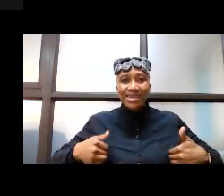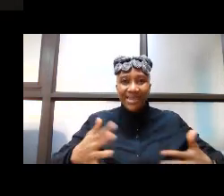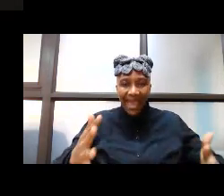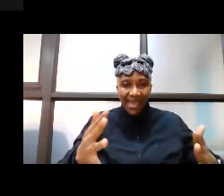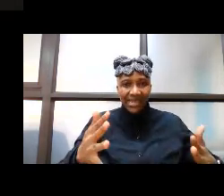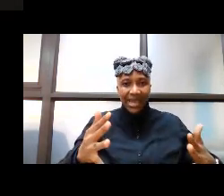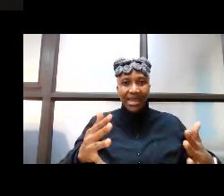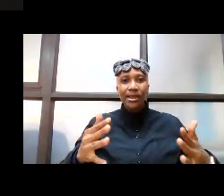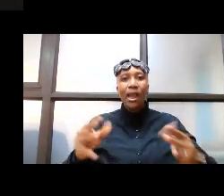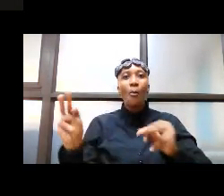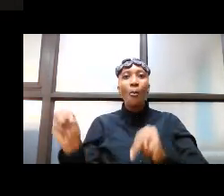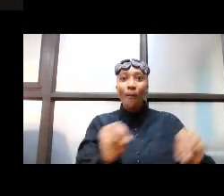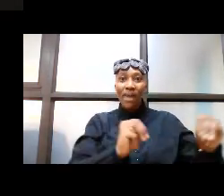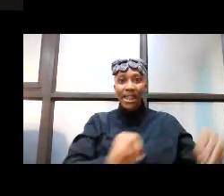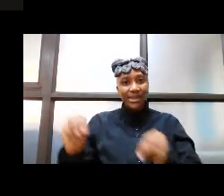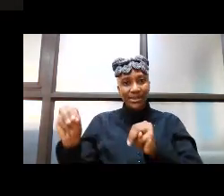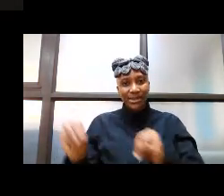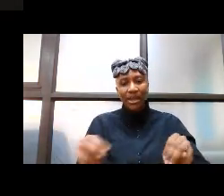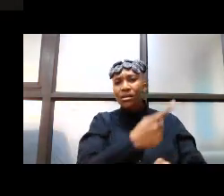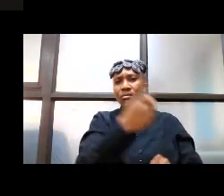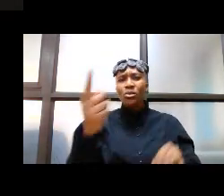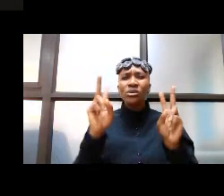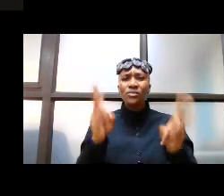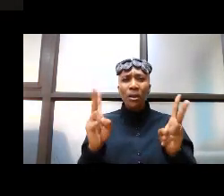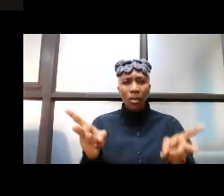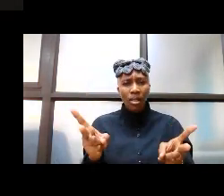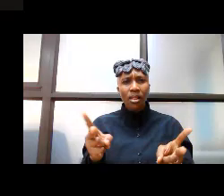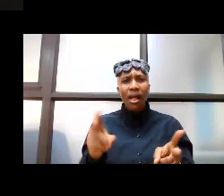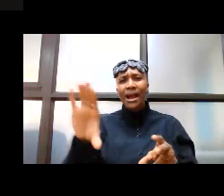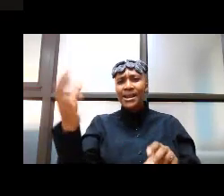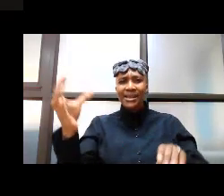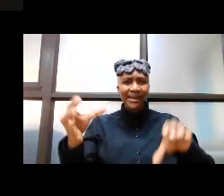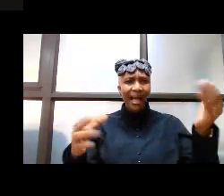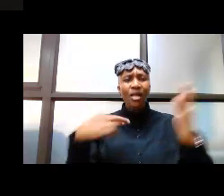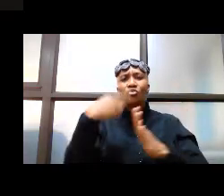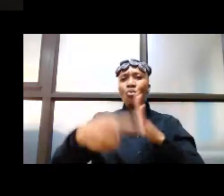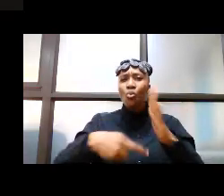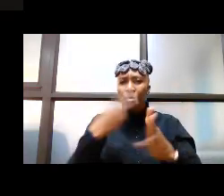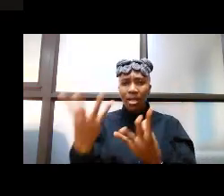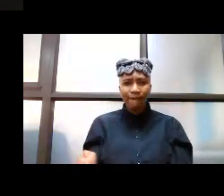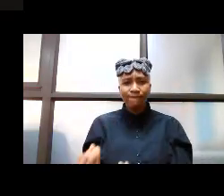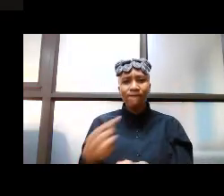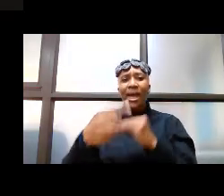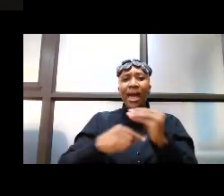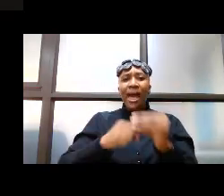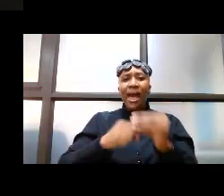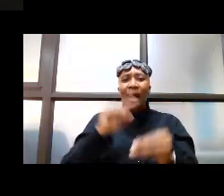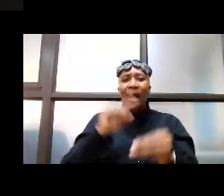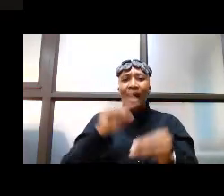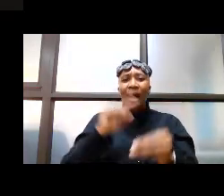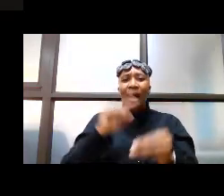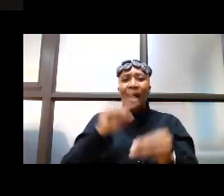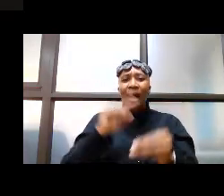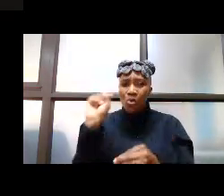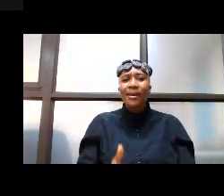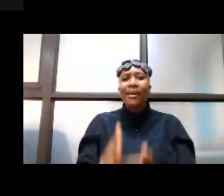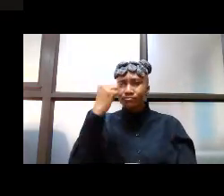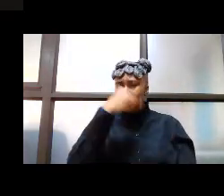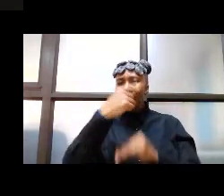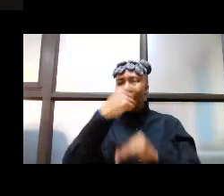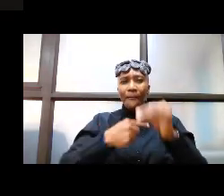Those people play a critical role in aiding visually impaired learners around mobility. How do I